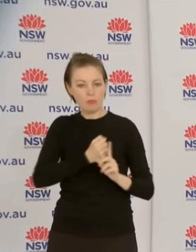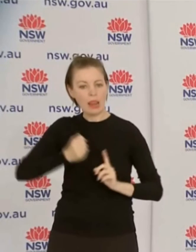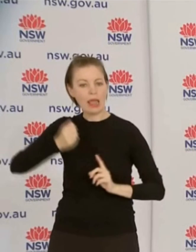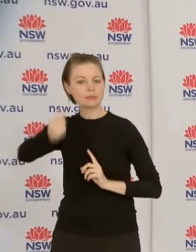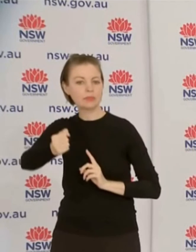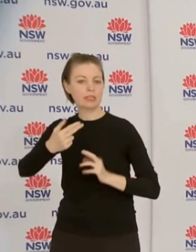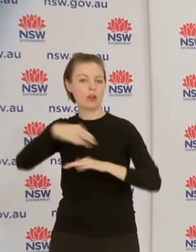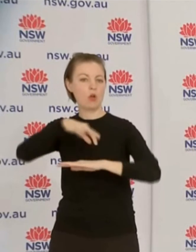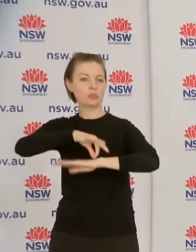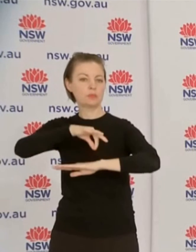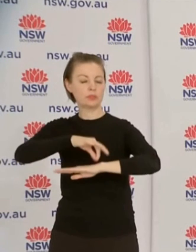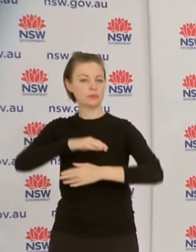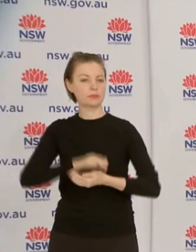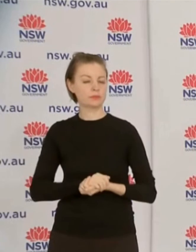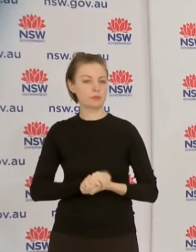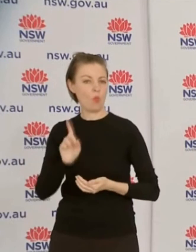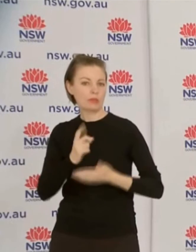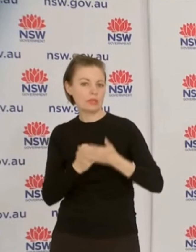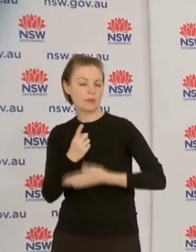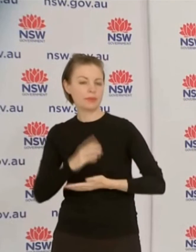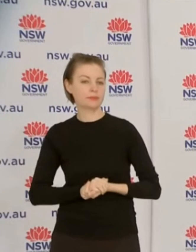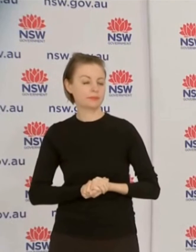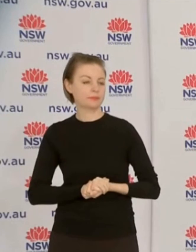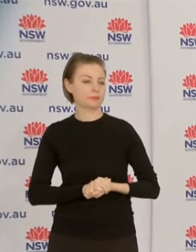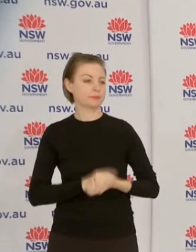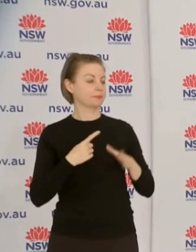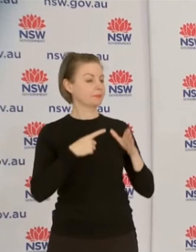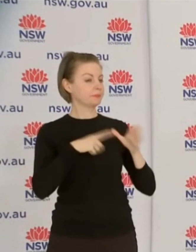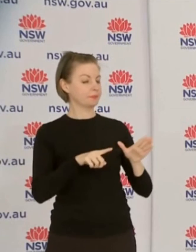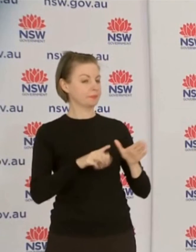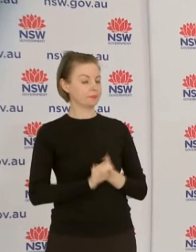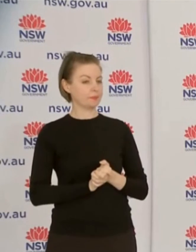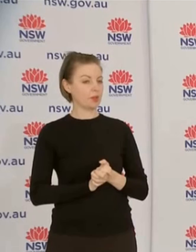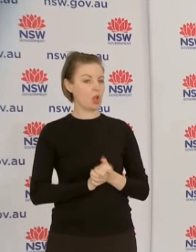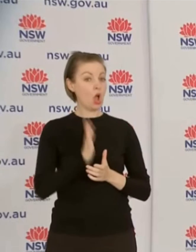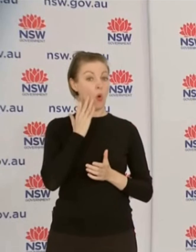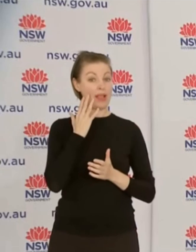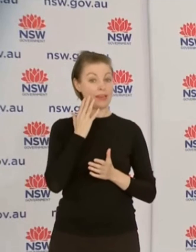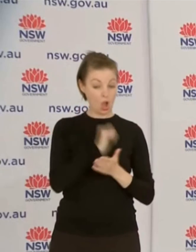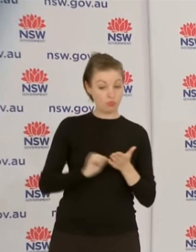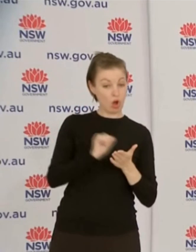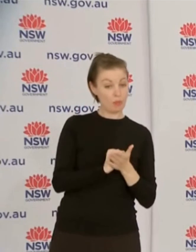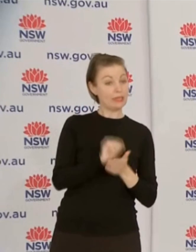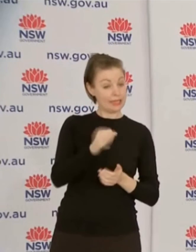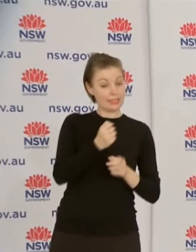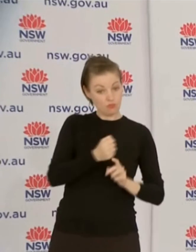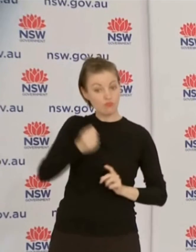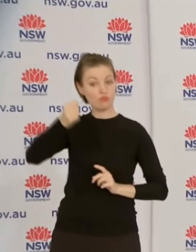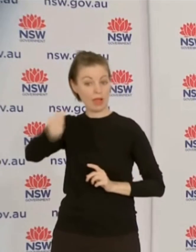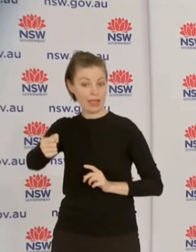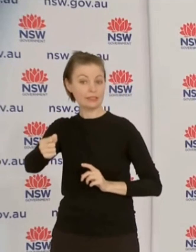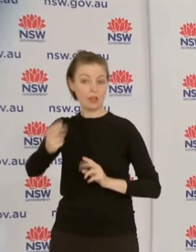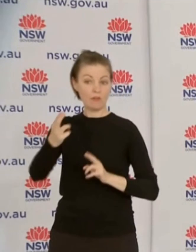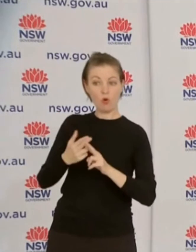being determined in a clinical sense as to where is appropriate. My understanding is that we're actually welcoming